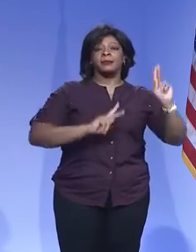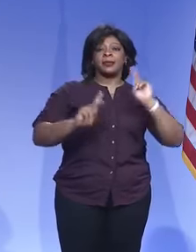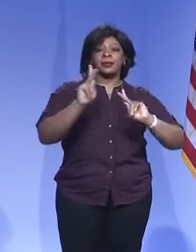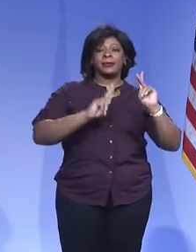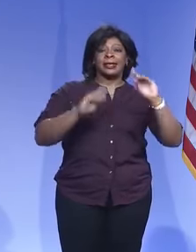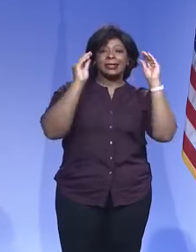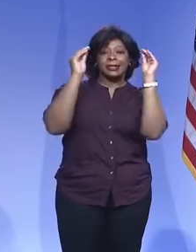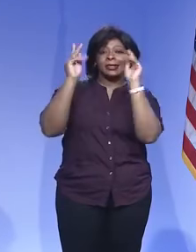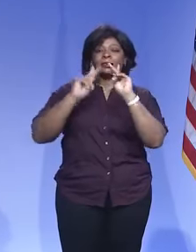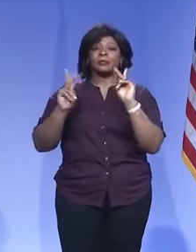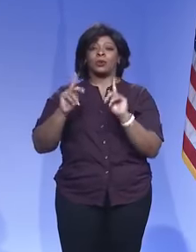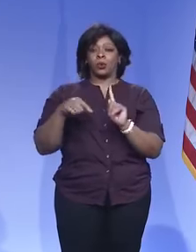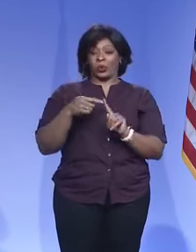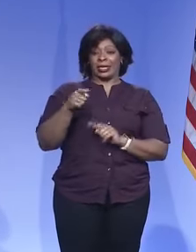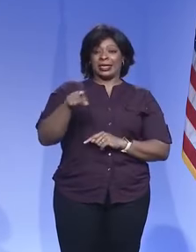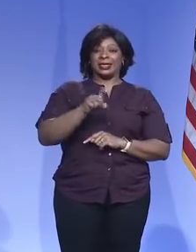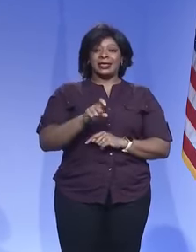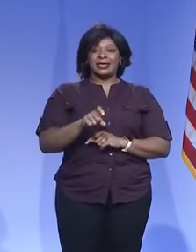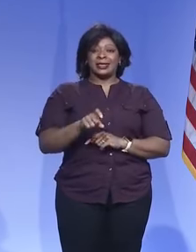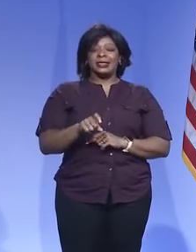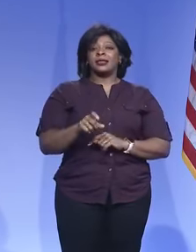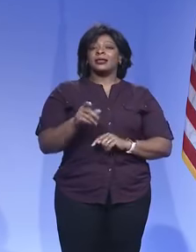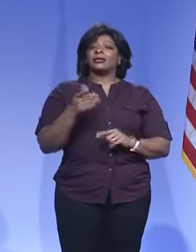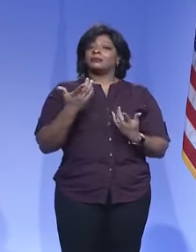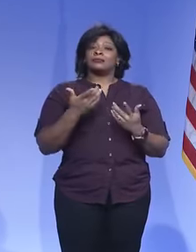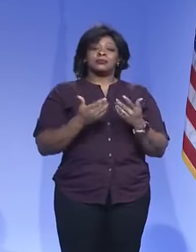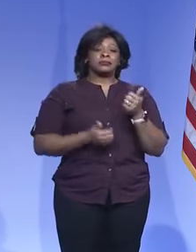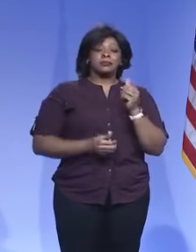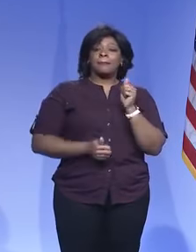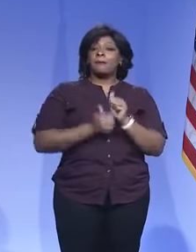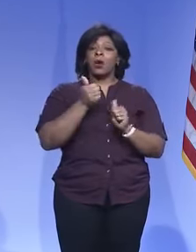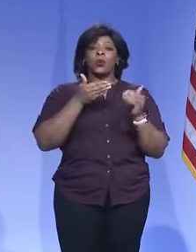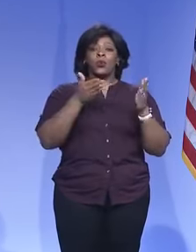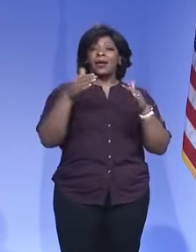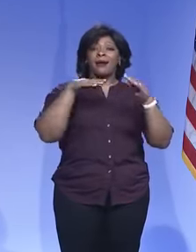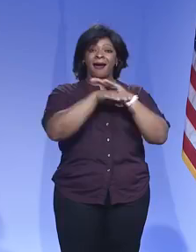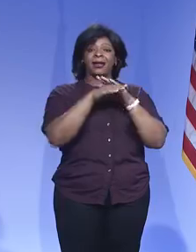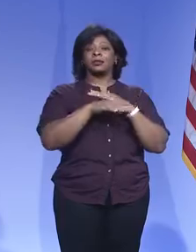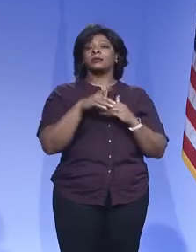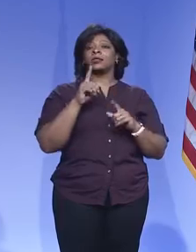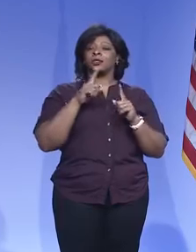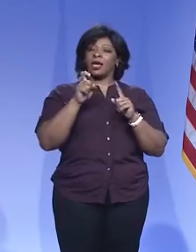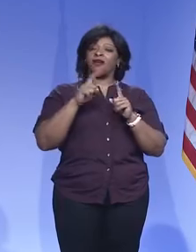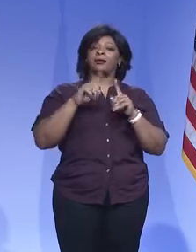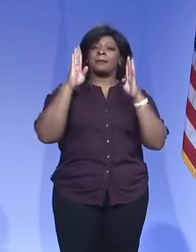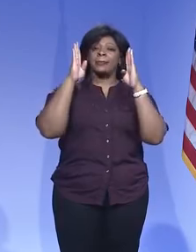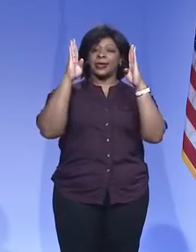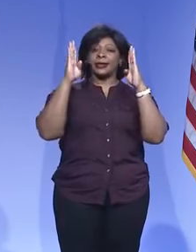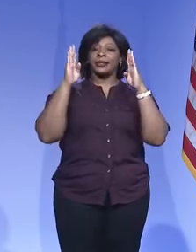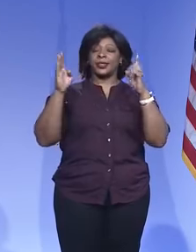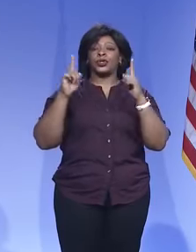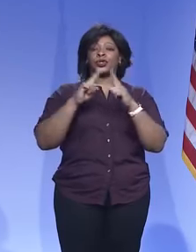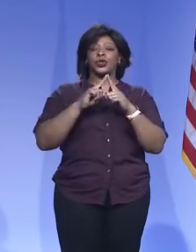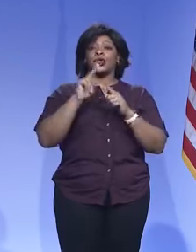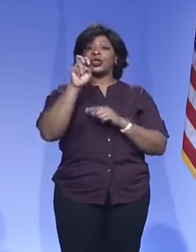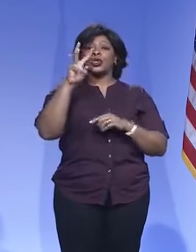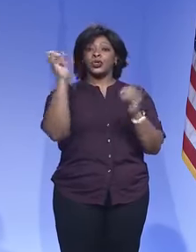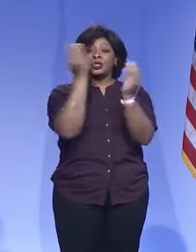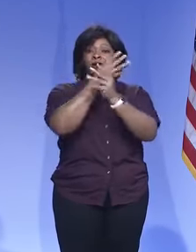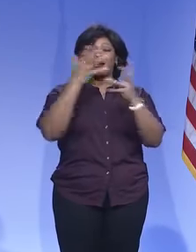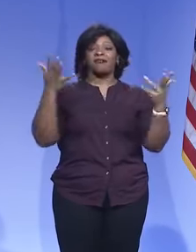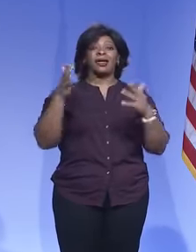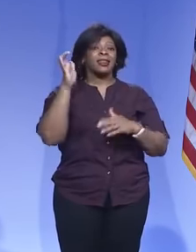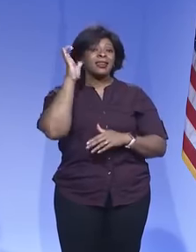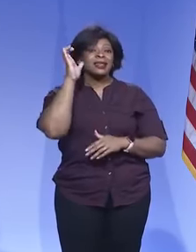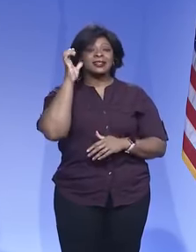who need it. The main ways that people can access that is by paying attention to the press conferences, listening in